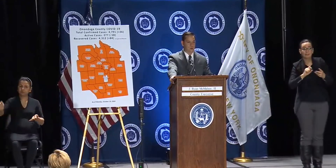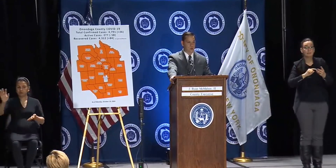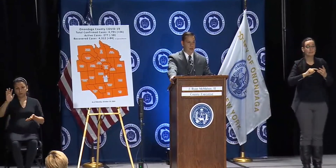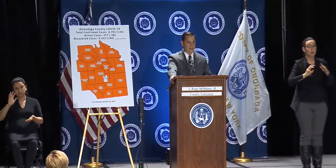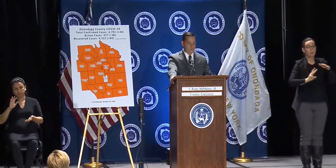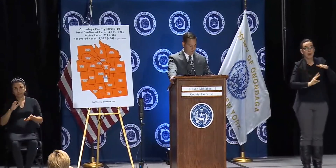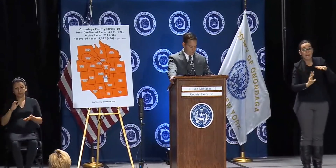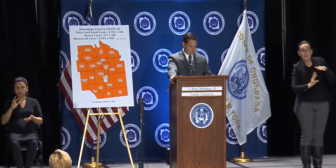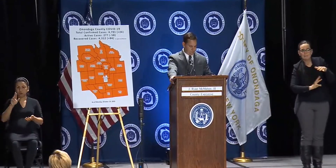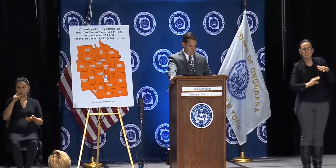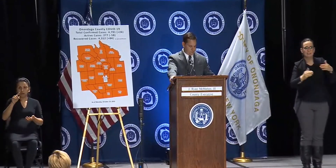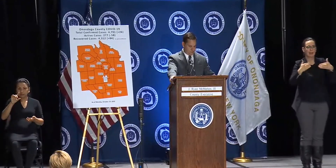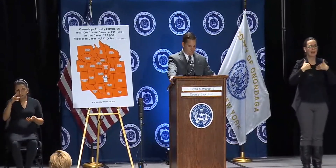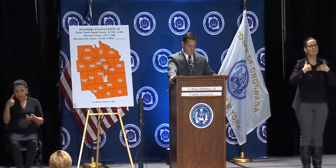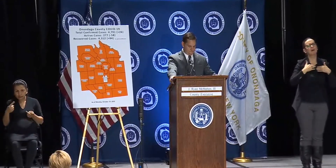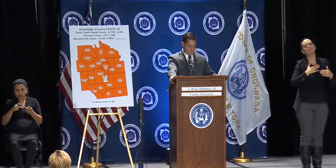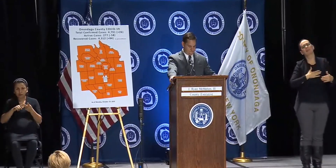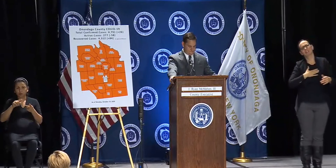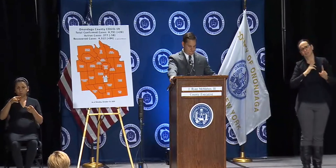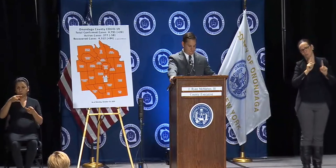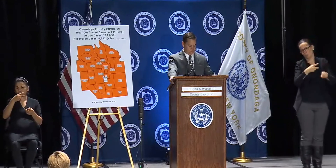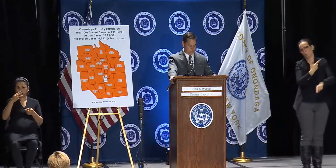get your flu shot.